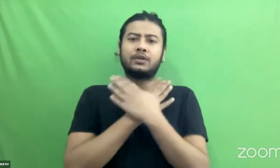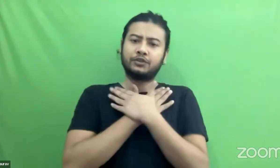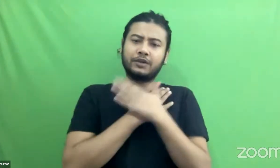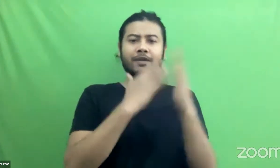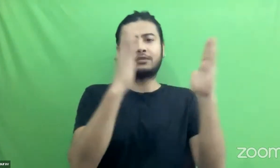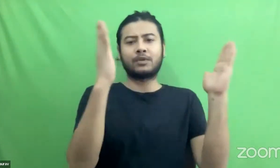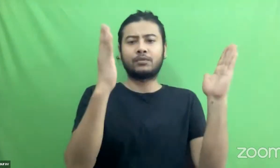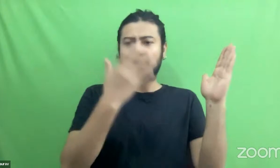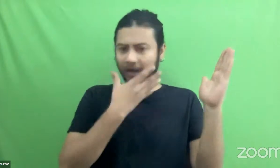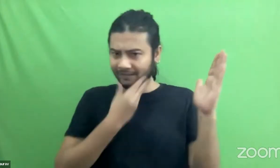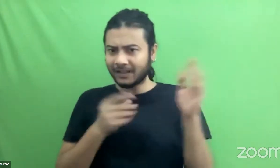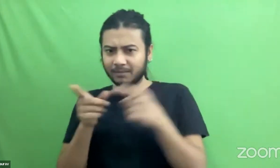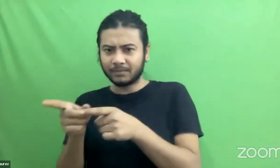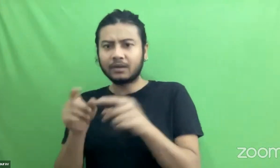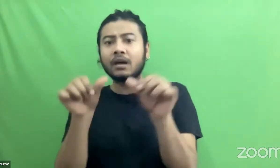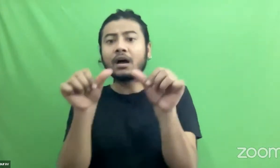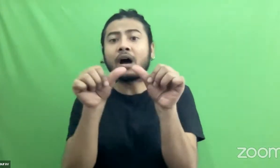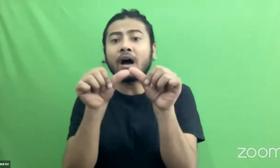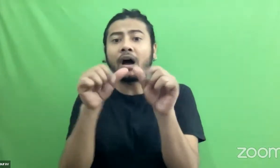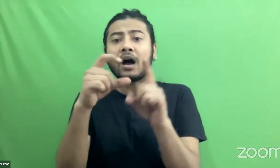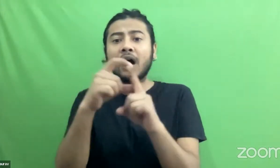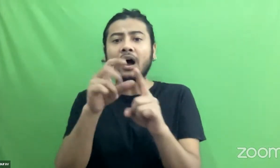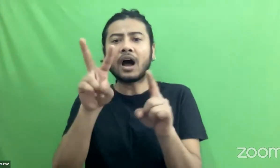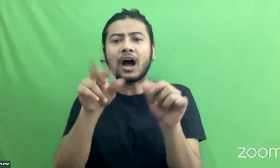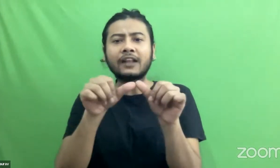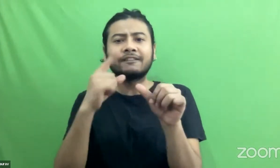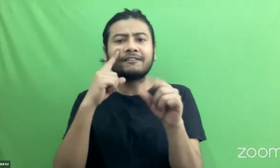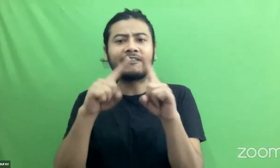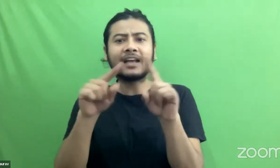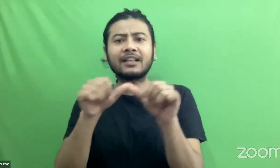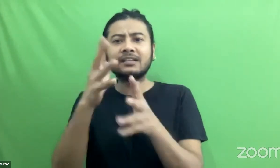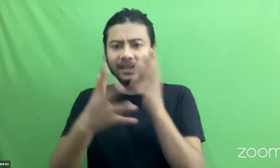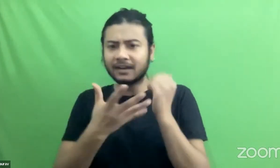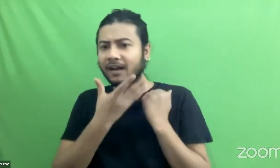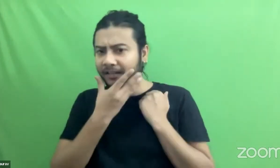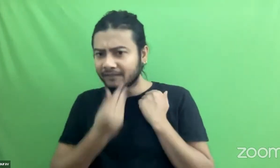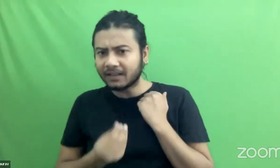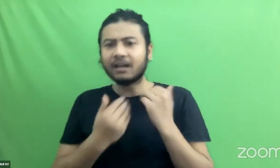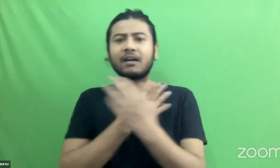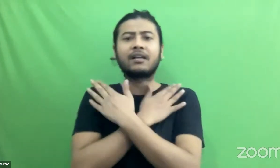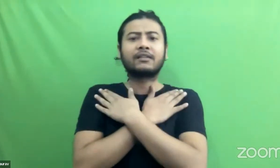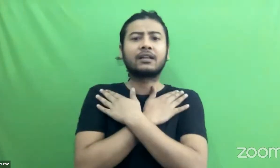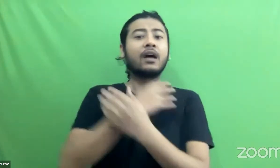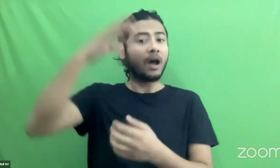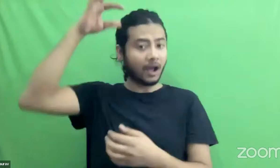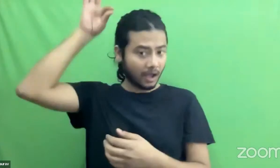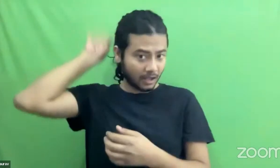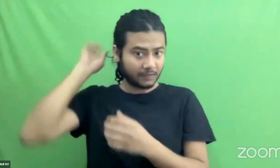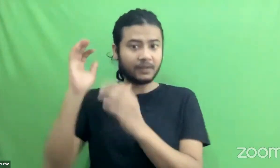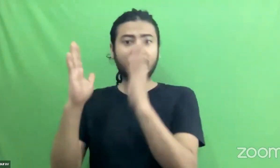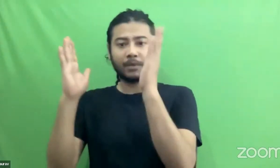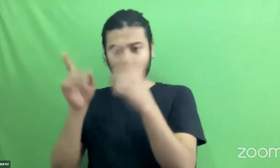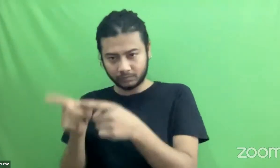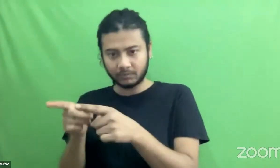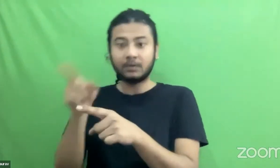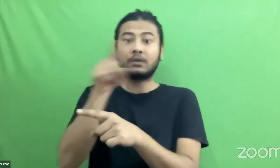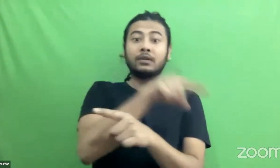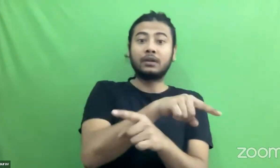So here we had a look at the, while we were chanting, you would have seen there were some